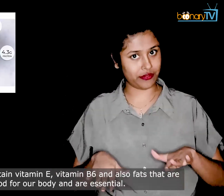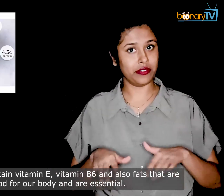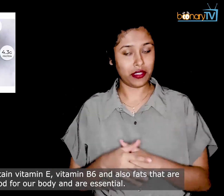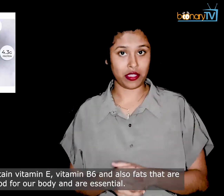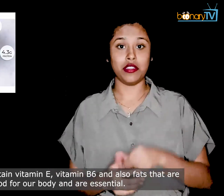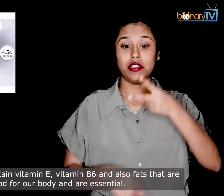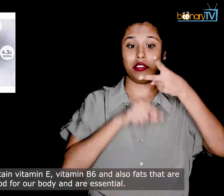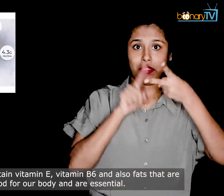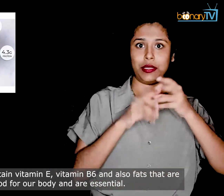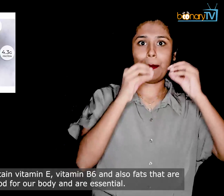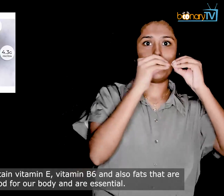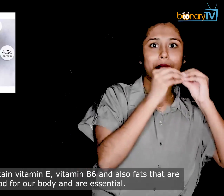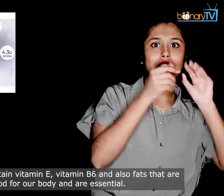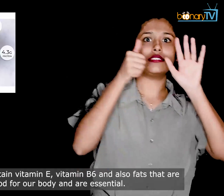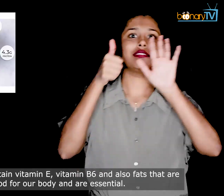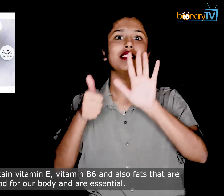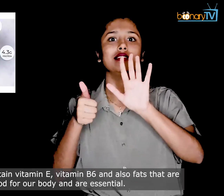vitamin b6